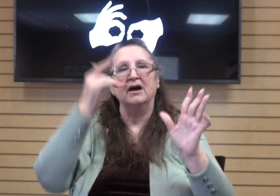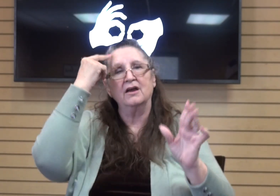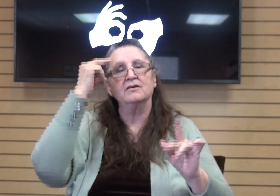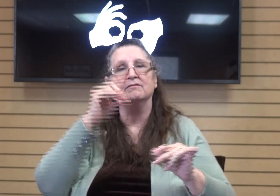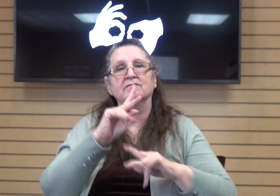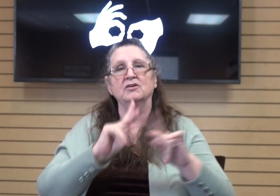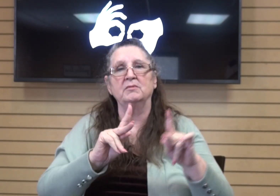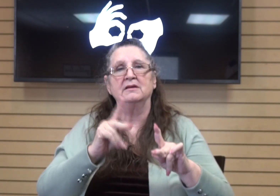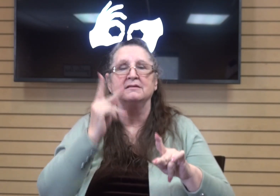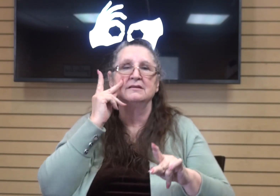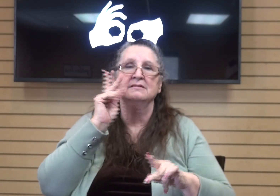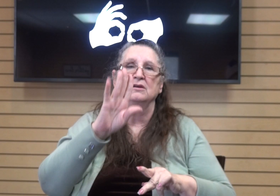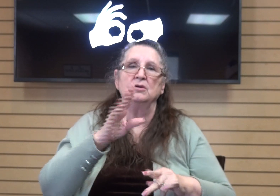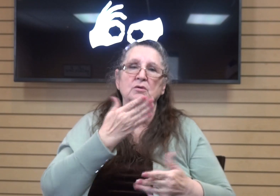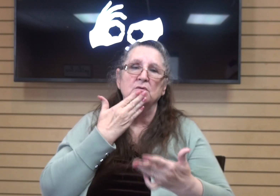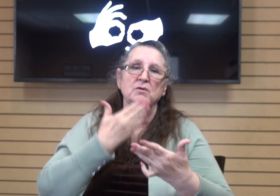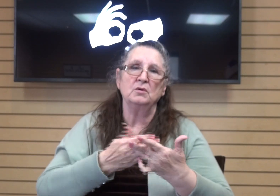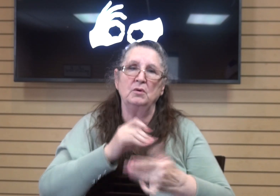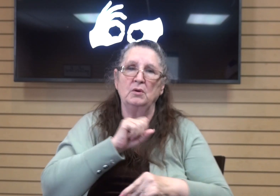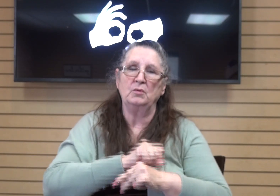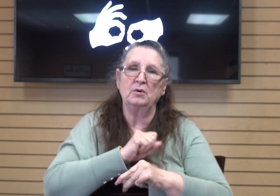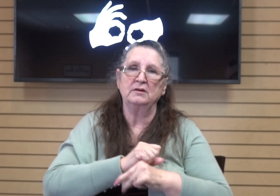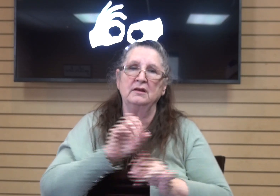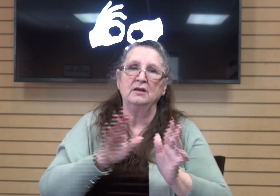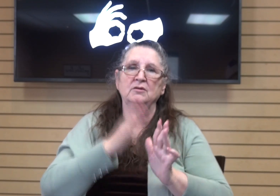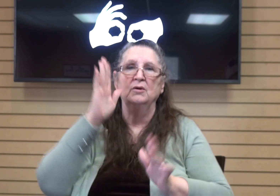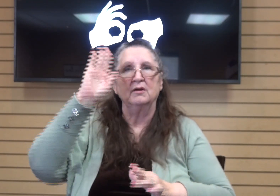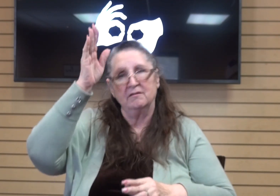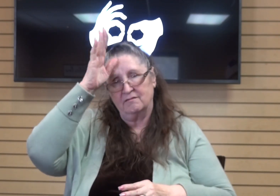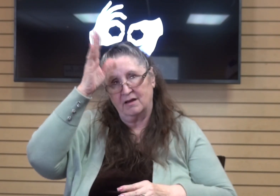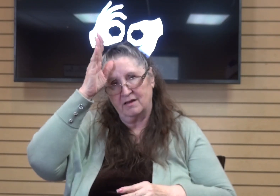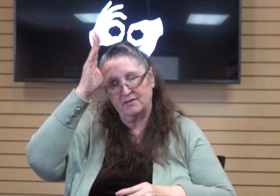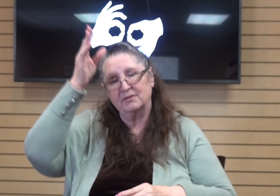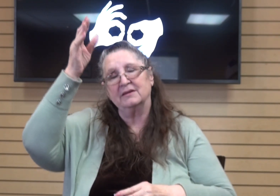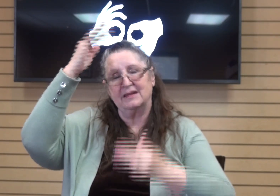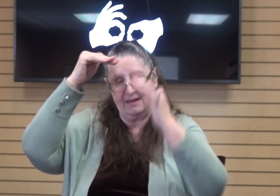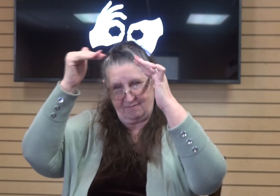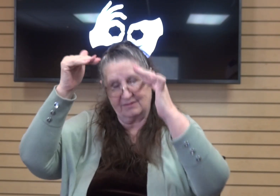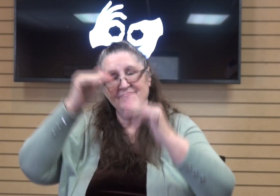your good works and glorify your Father in heaven."